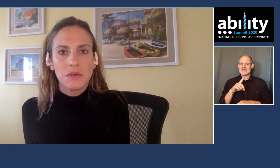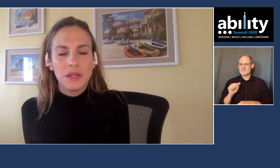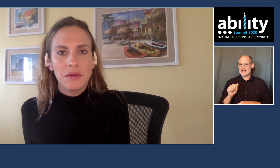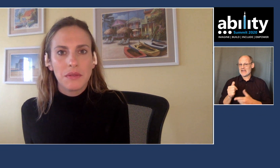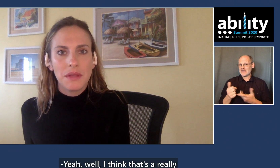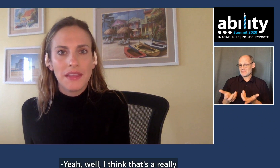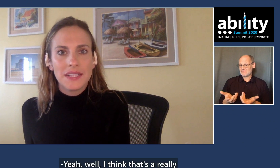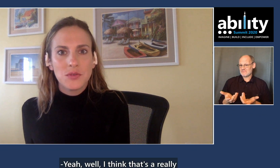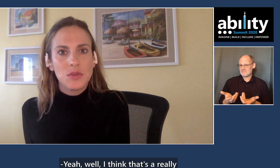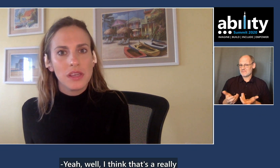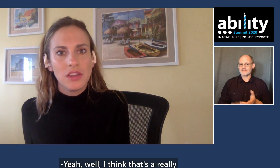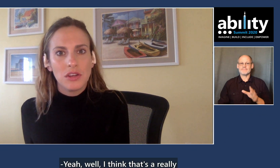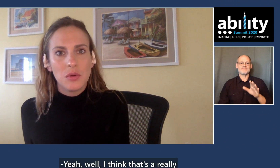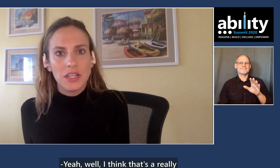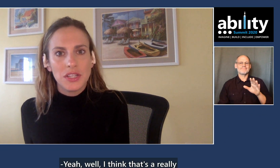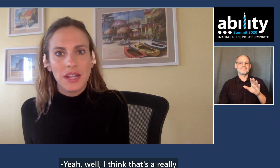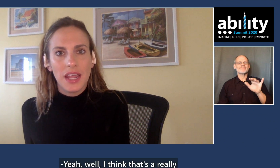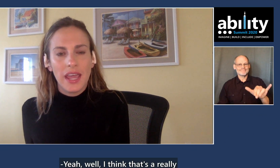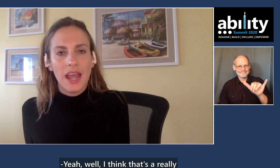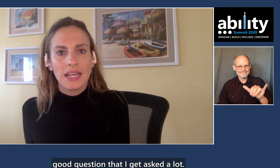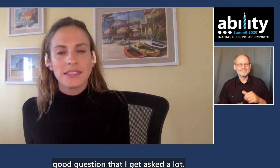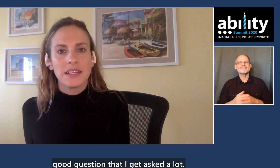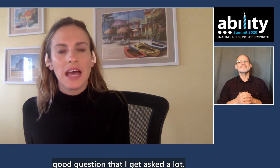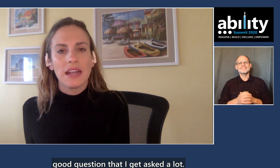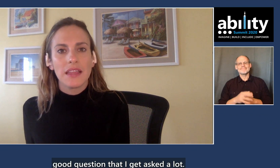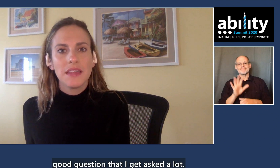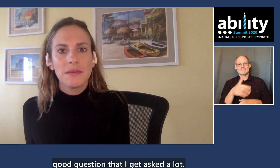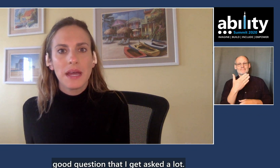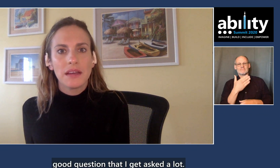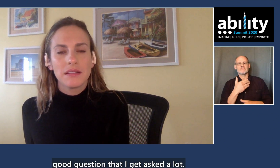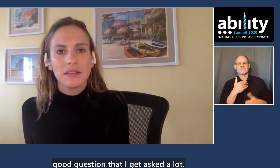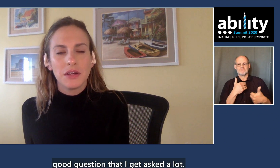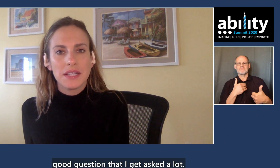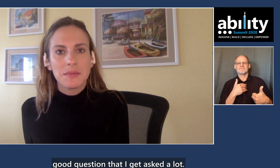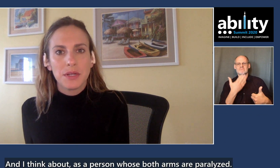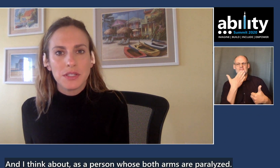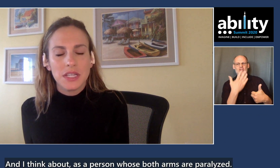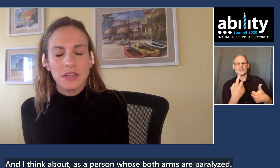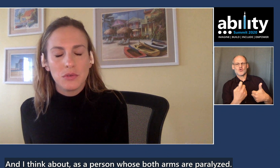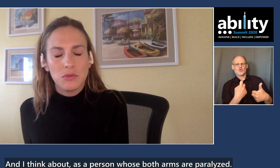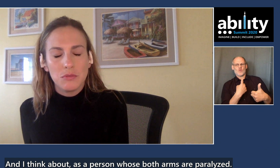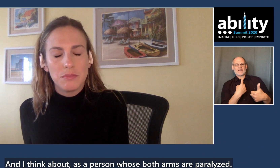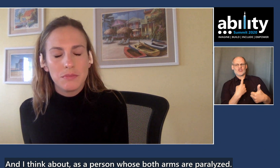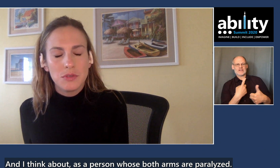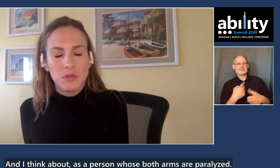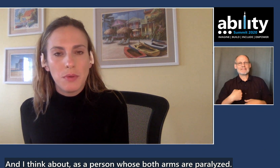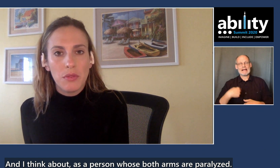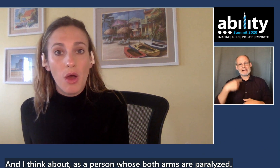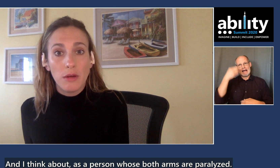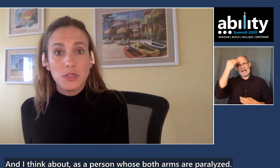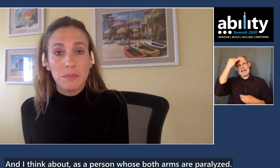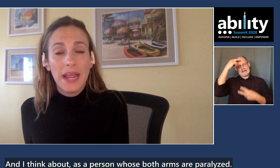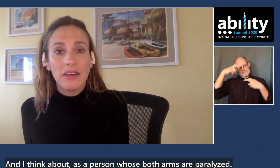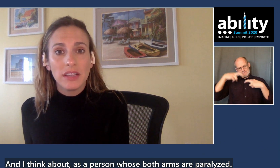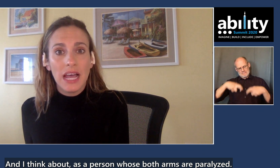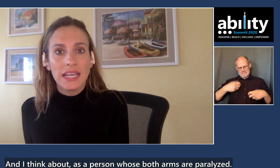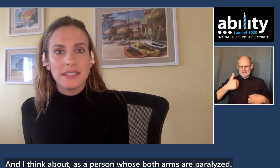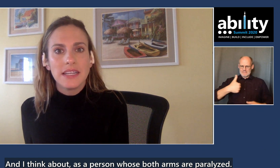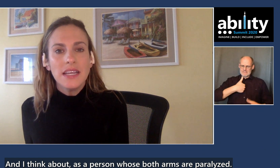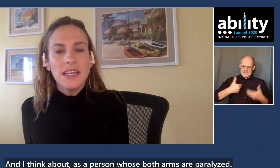Yeah, well, I think it's a really good question that I get asked a lot. And I think about, as a person whose both